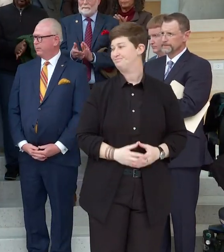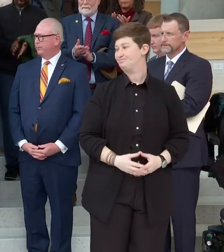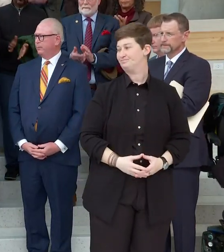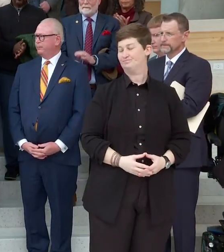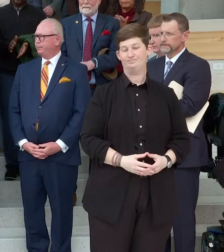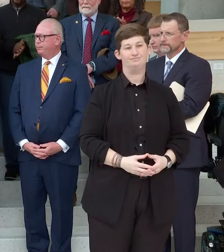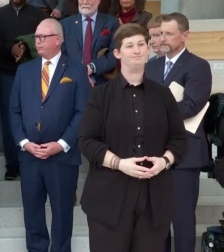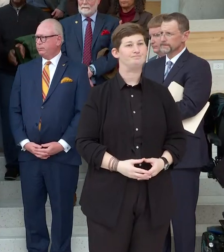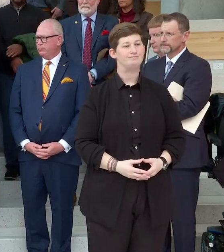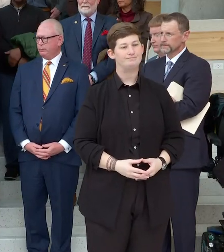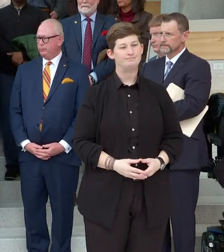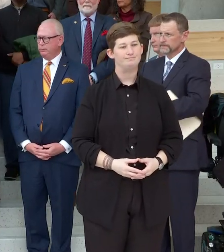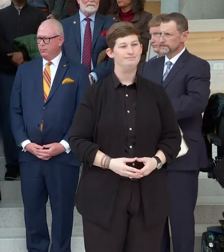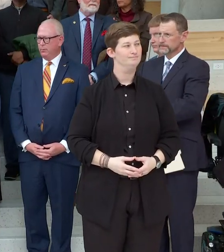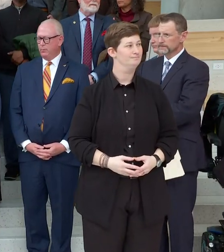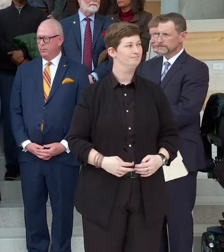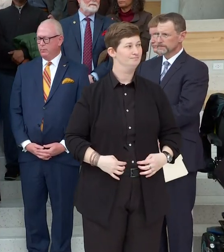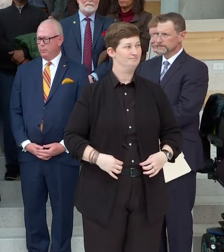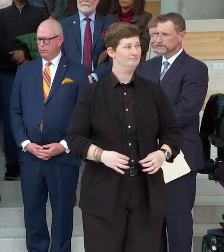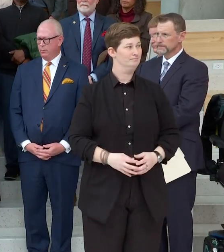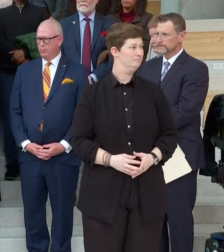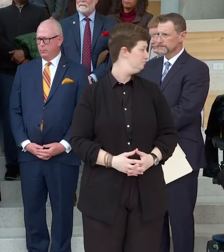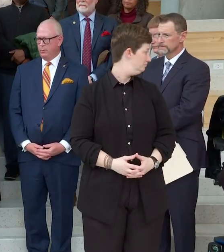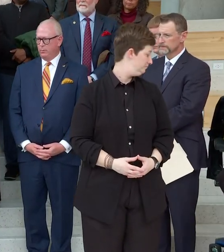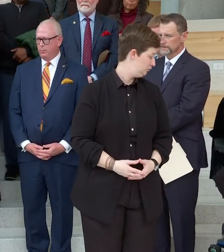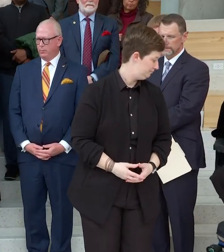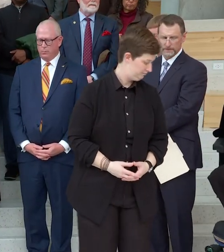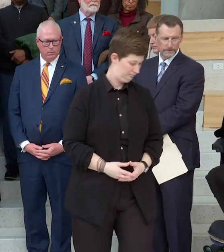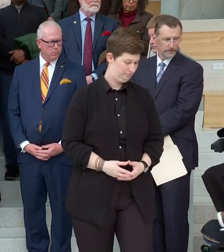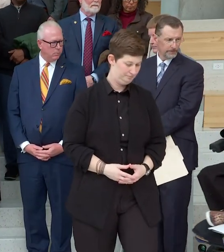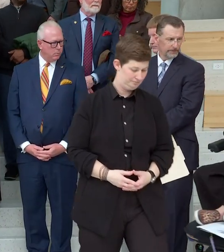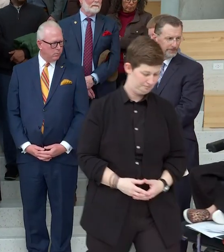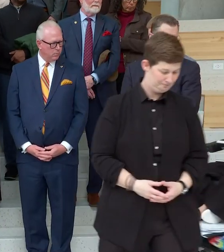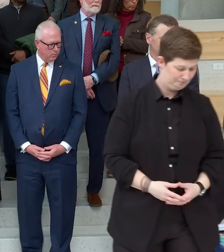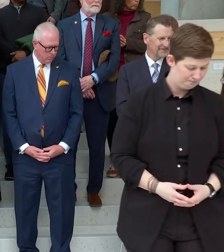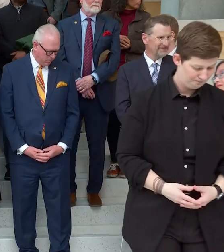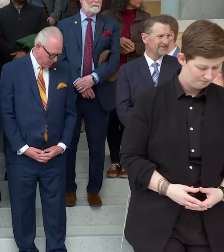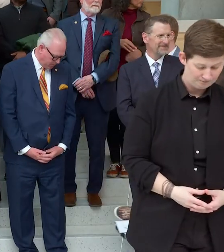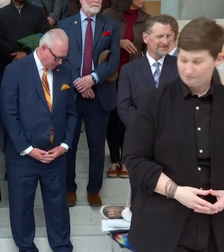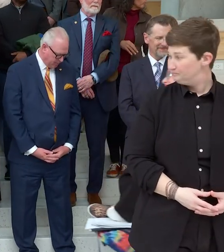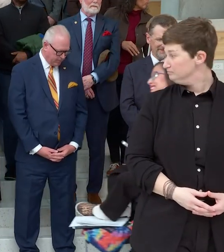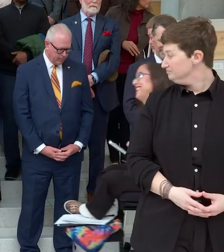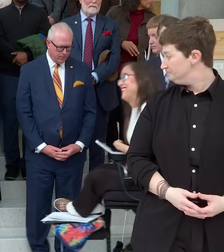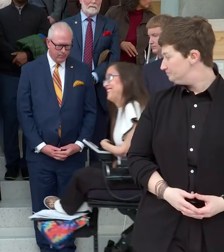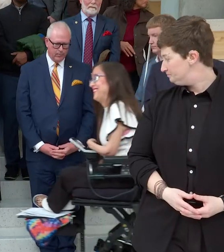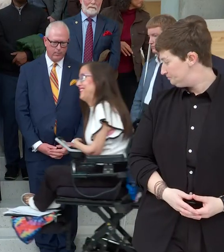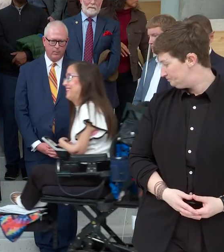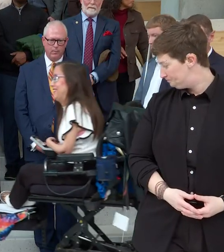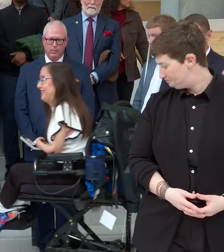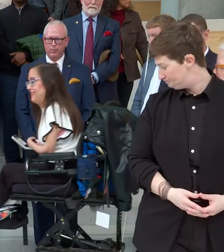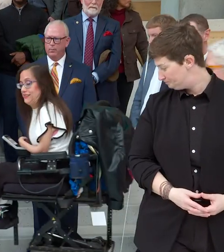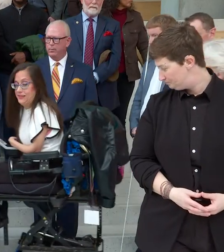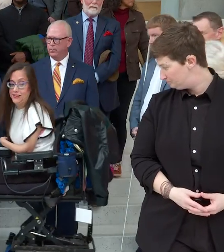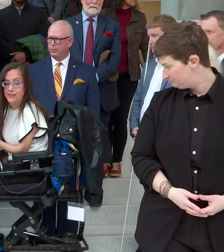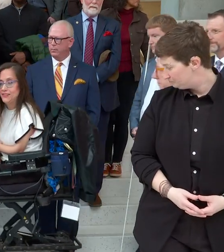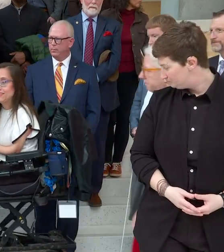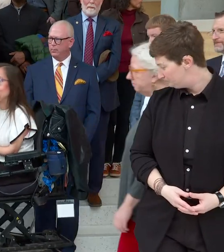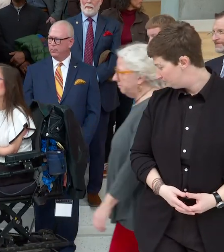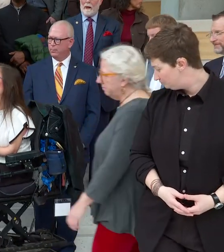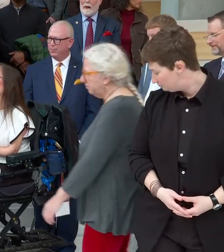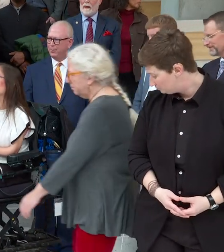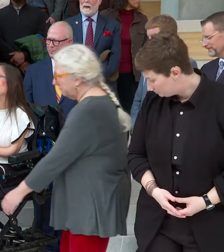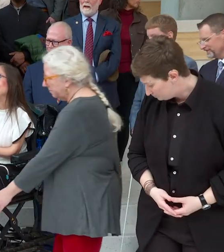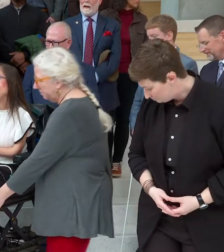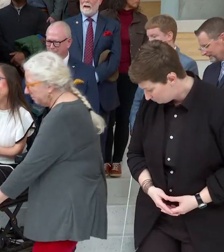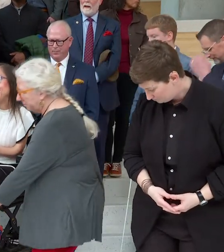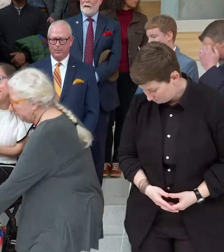Thank you, Paul. And then finally, we have Nikki Villavicencio, from MCD Chair for Council on